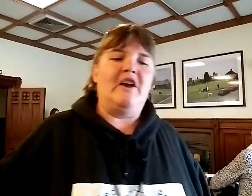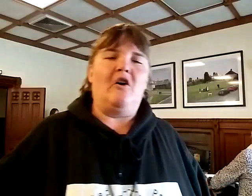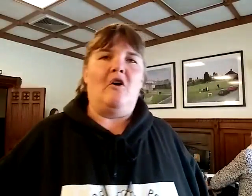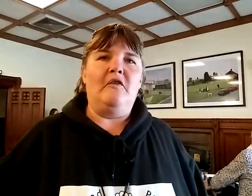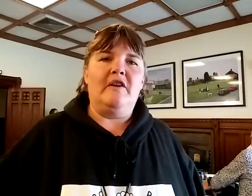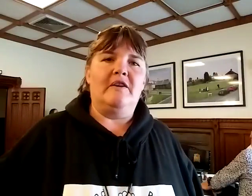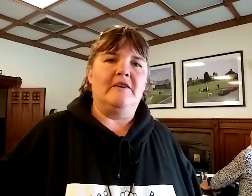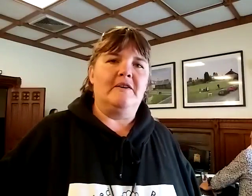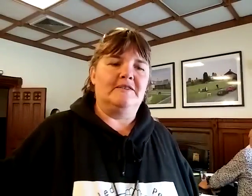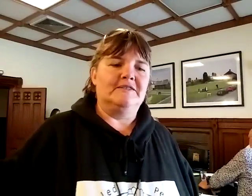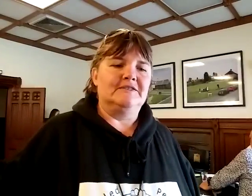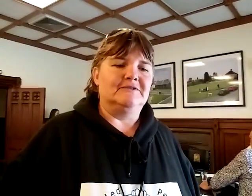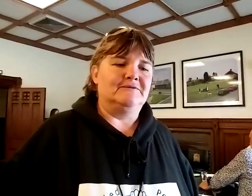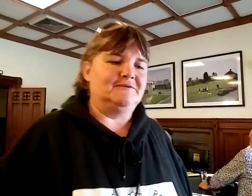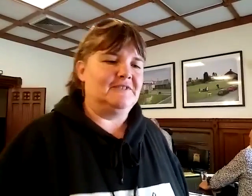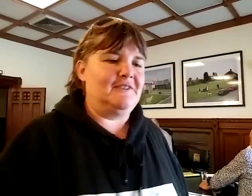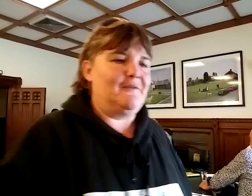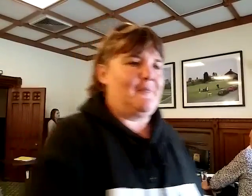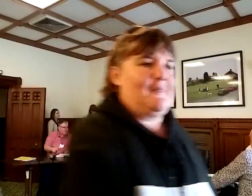1 year on.